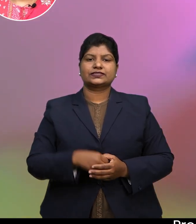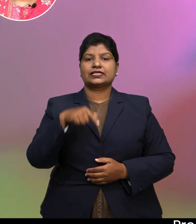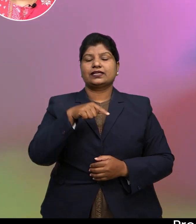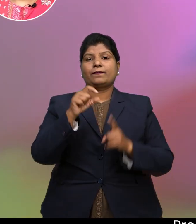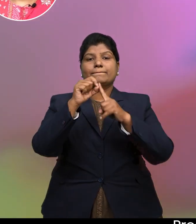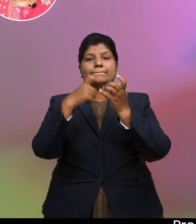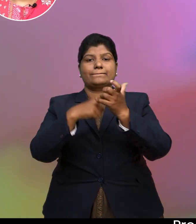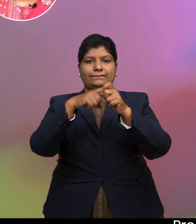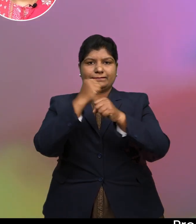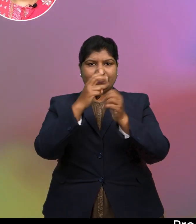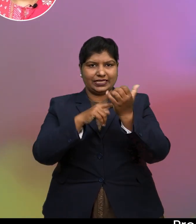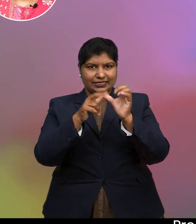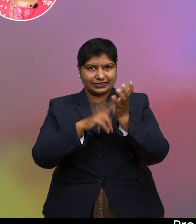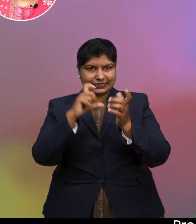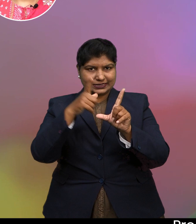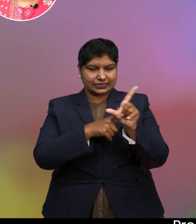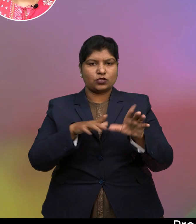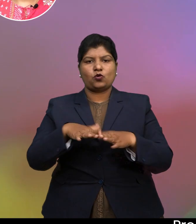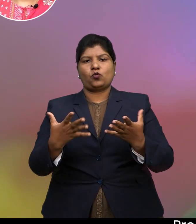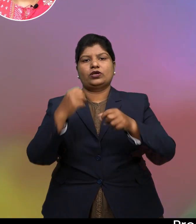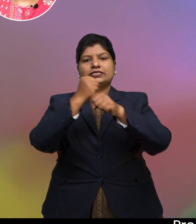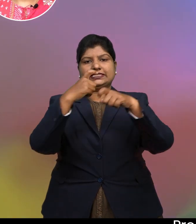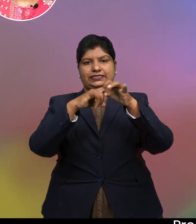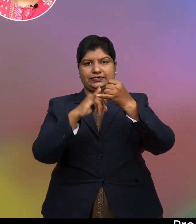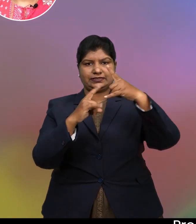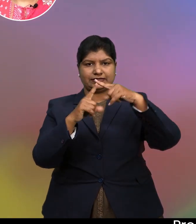Pregnancy or gestation.